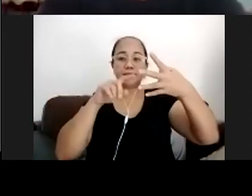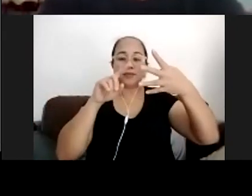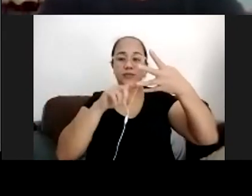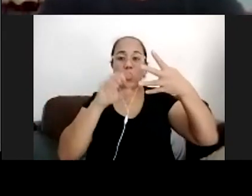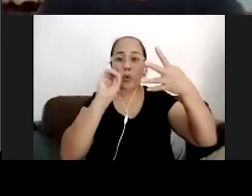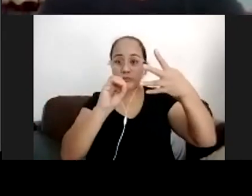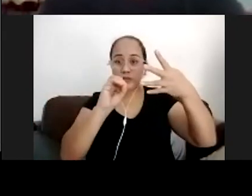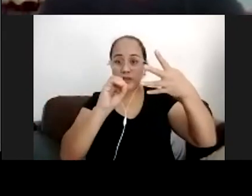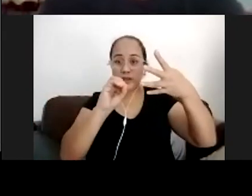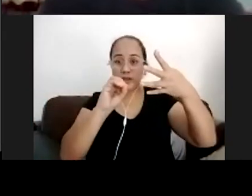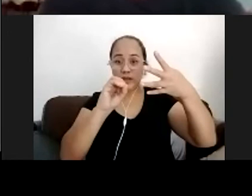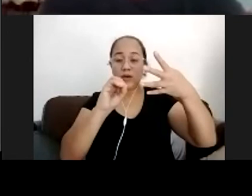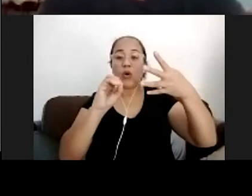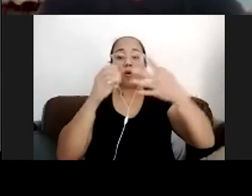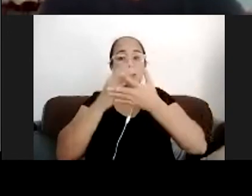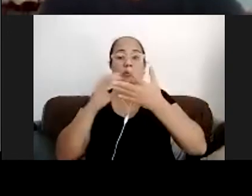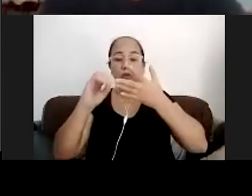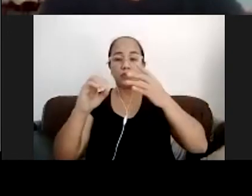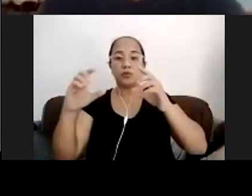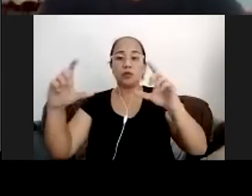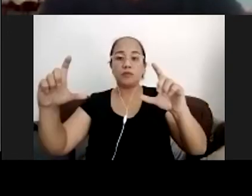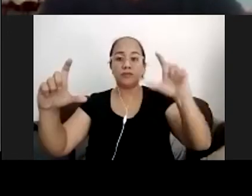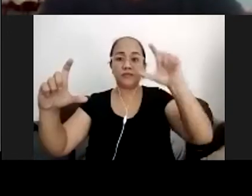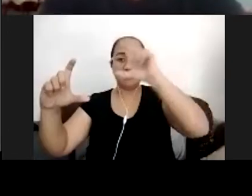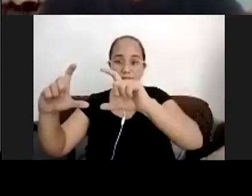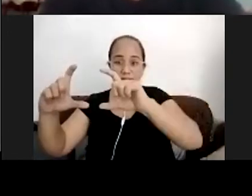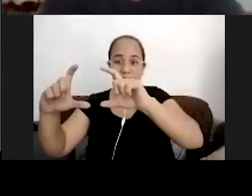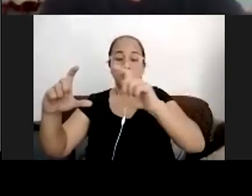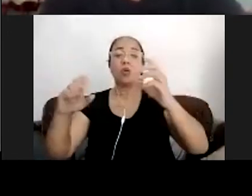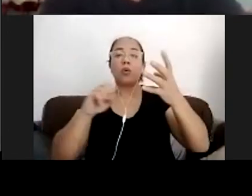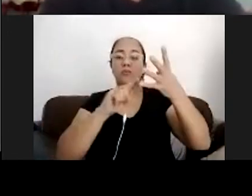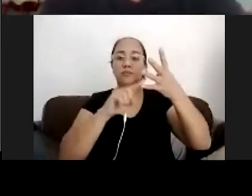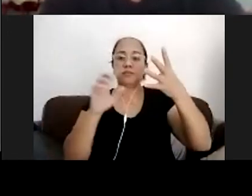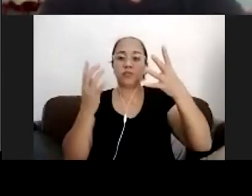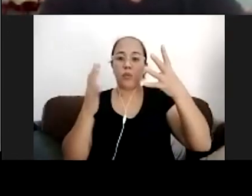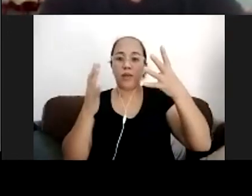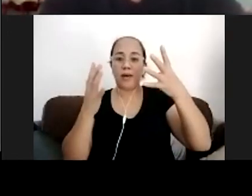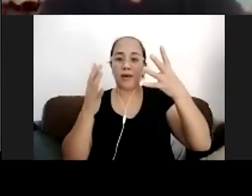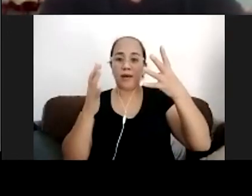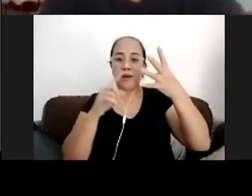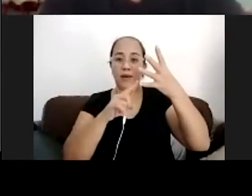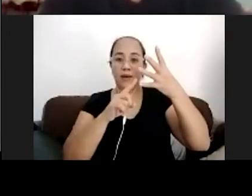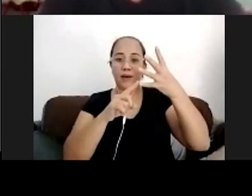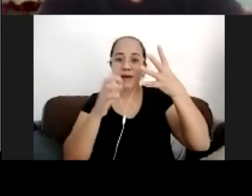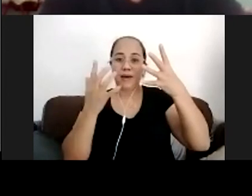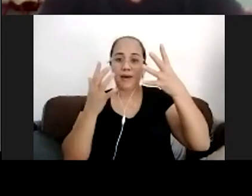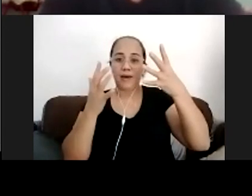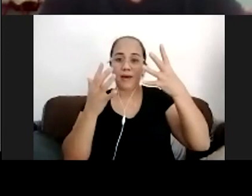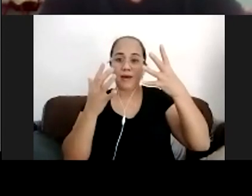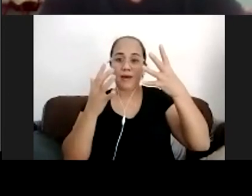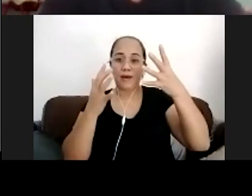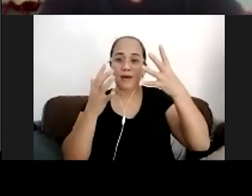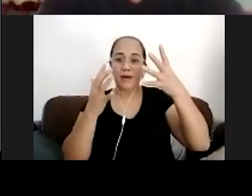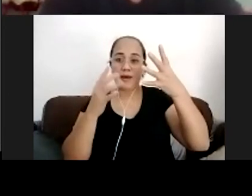object of the embedded clause. None of the above. Peeps